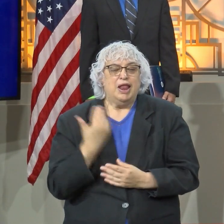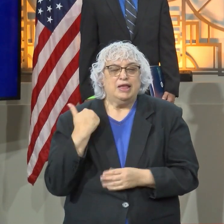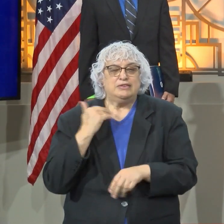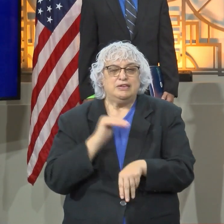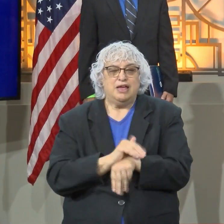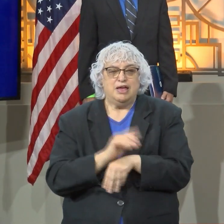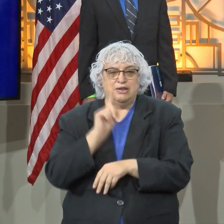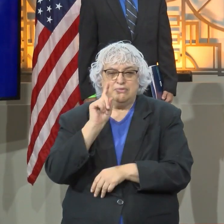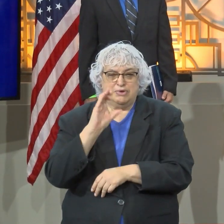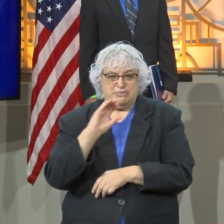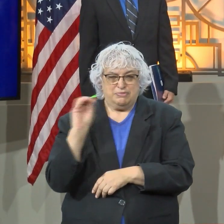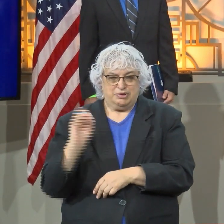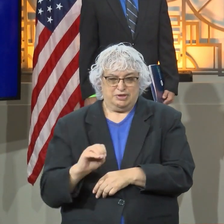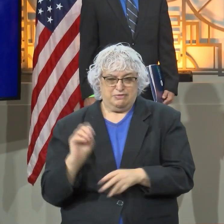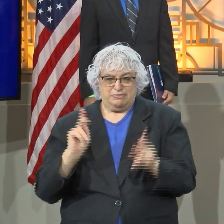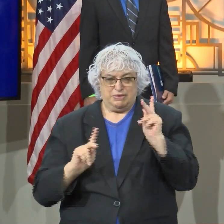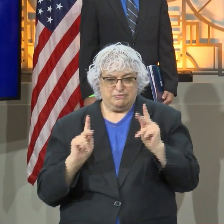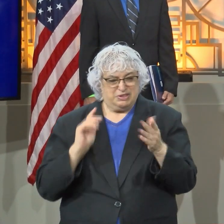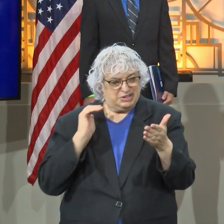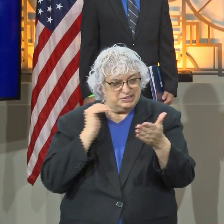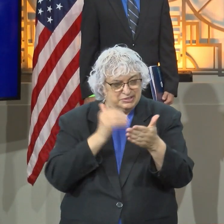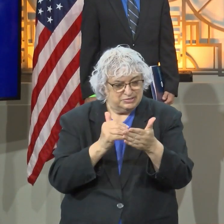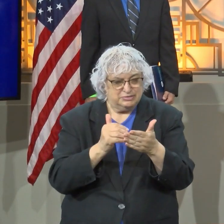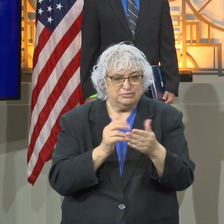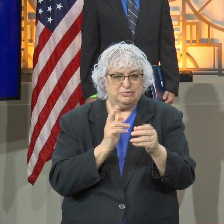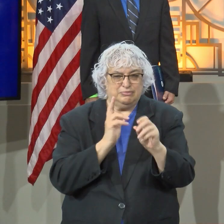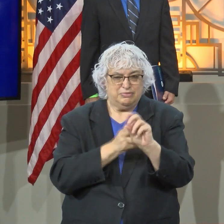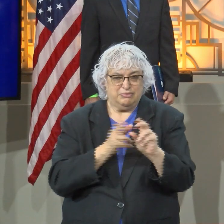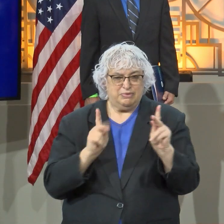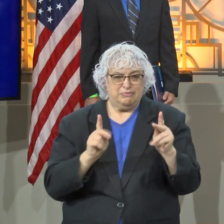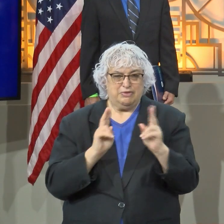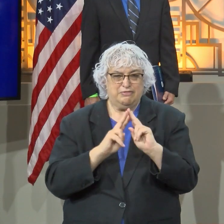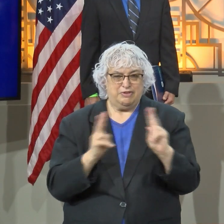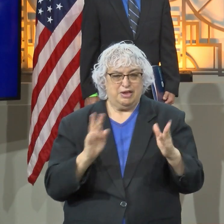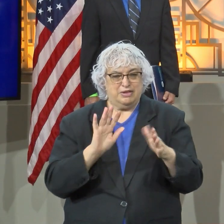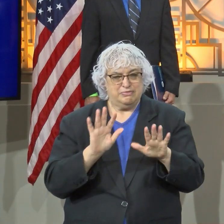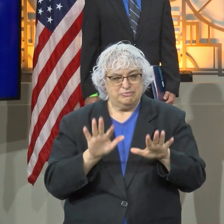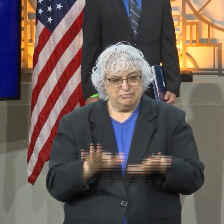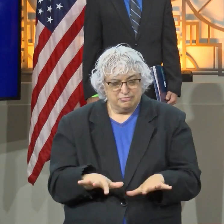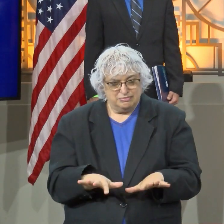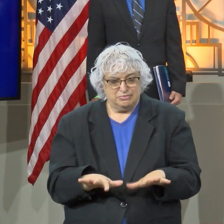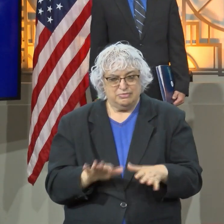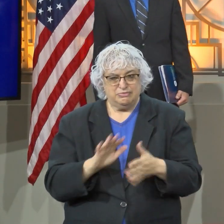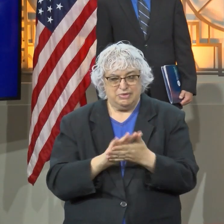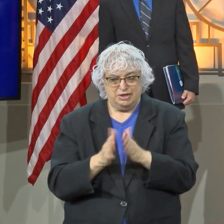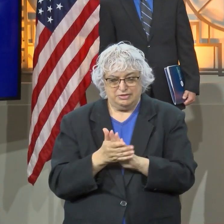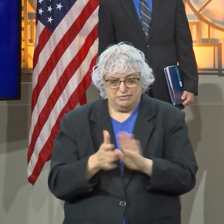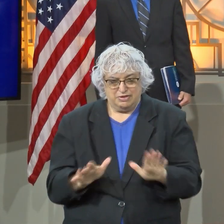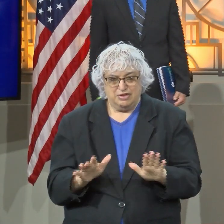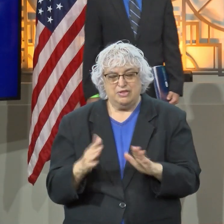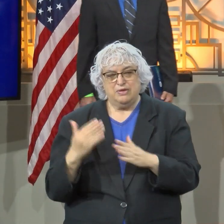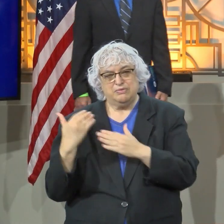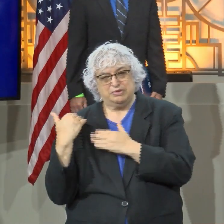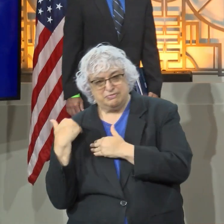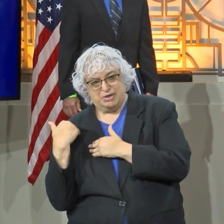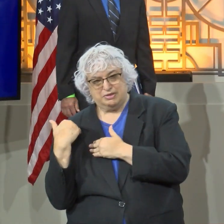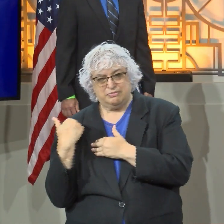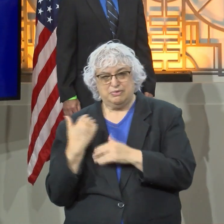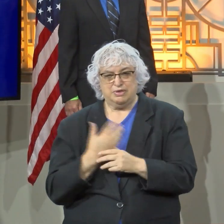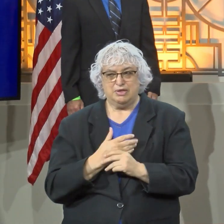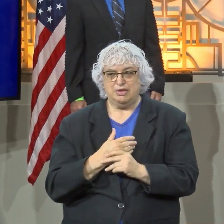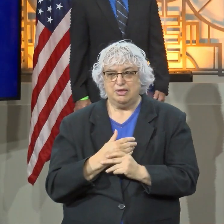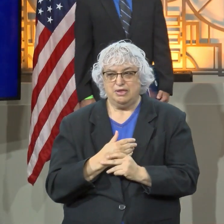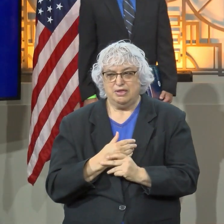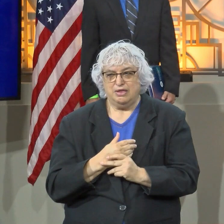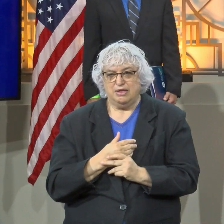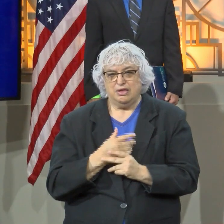about 100%. Participation, and people were very peaceful, very responsible, and so I want to thank you. To